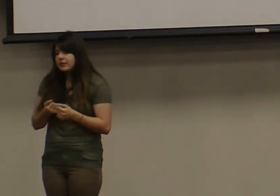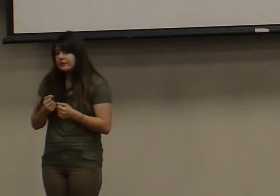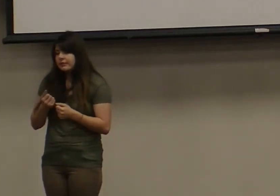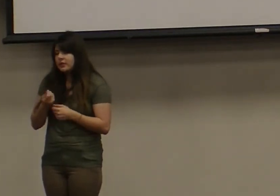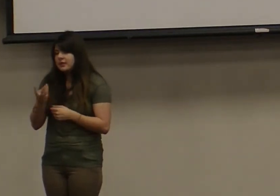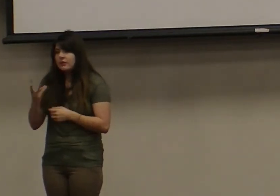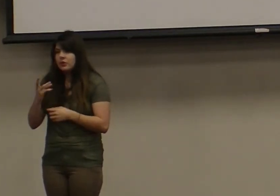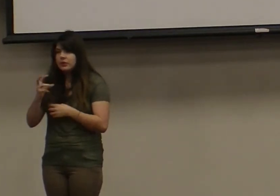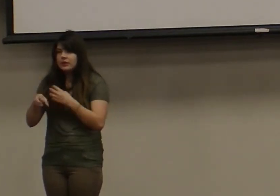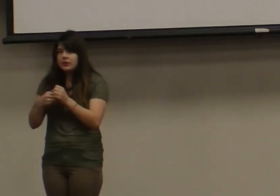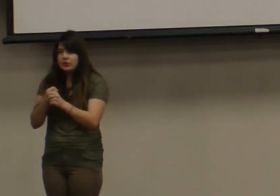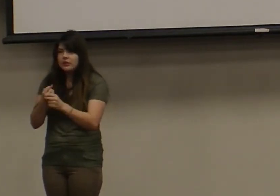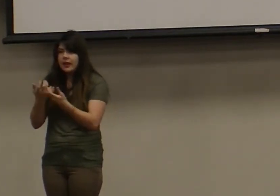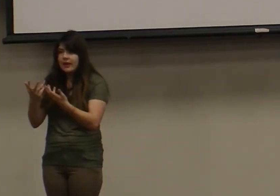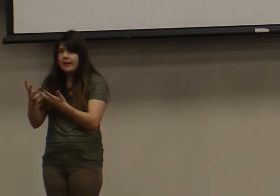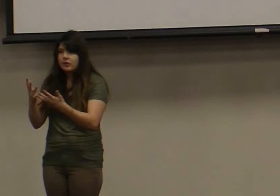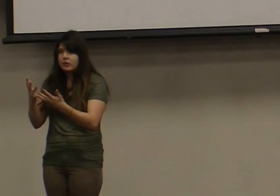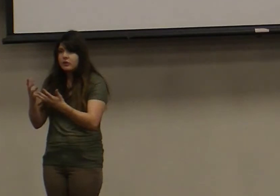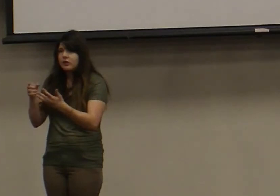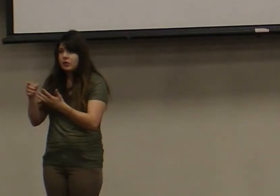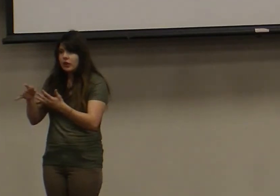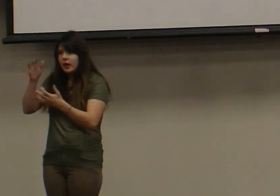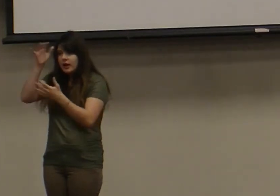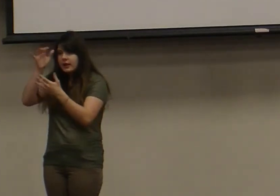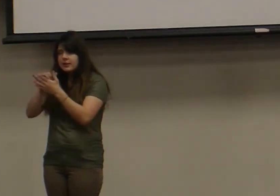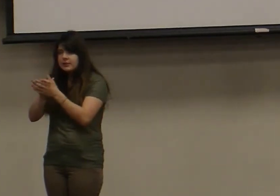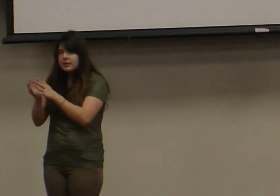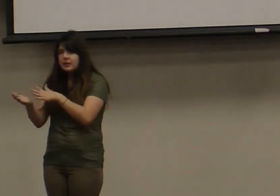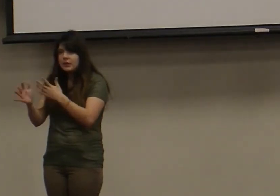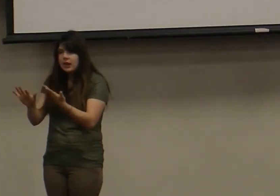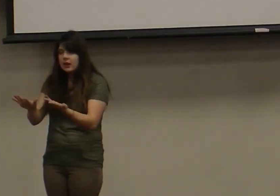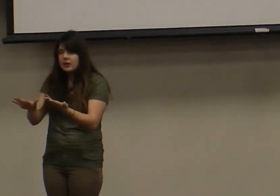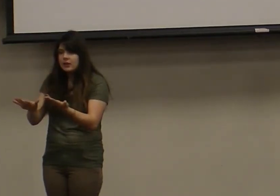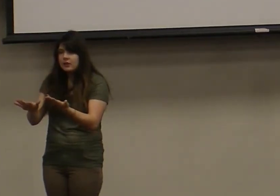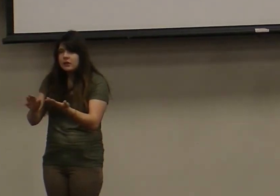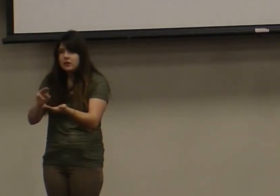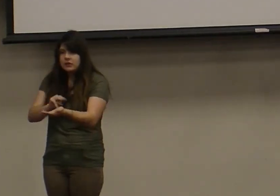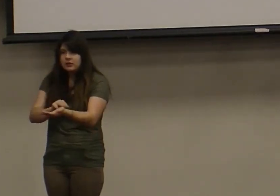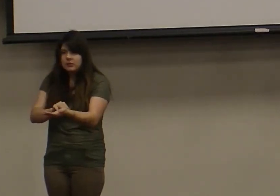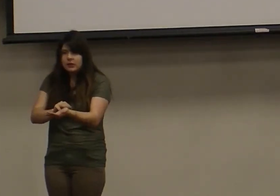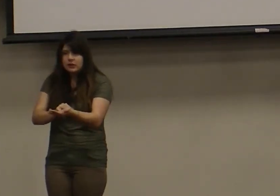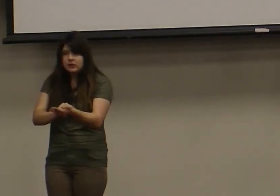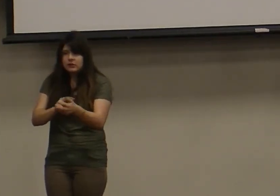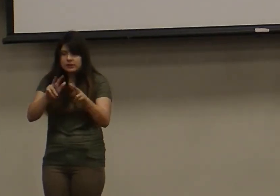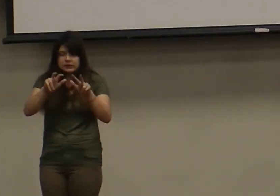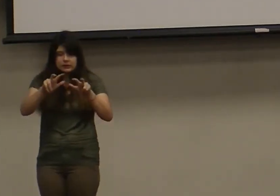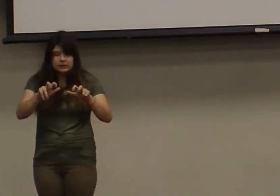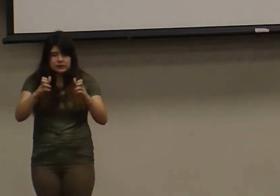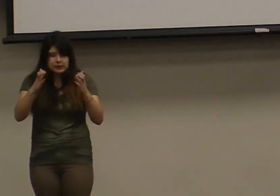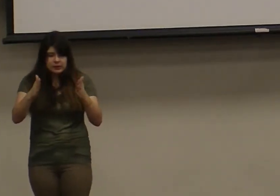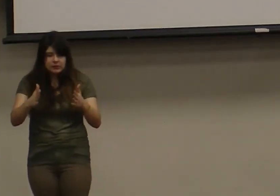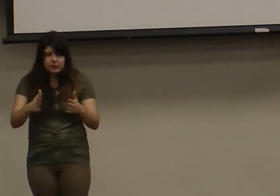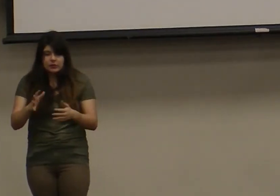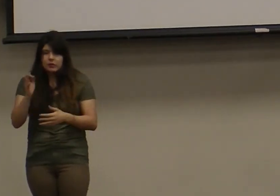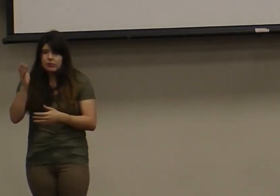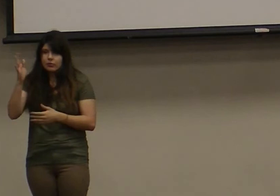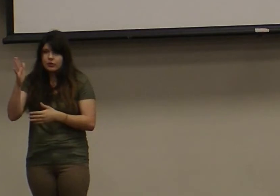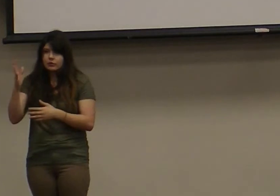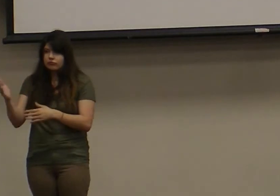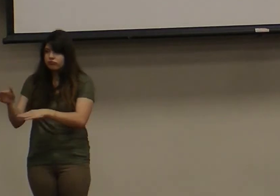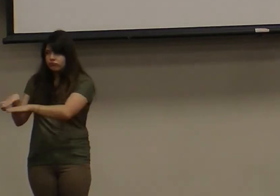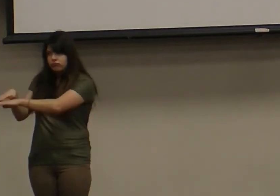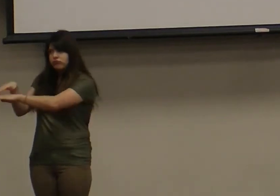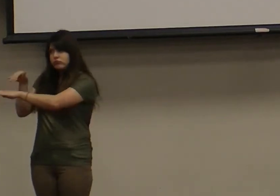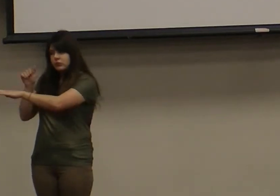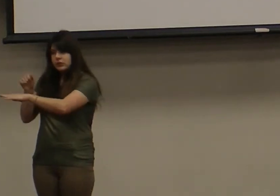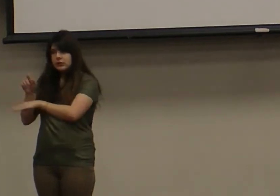husband Thomas passed away. And along with the medical examiner and the mortician, the preacher's called.